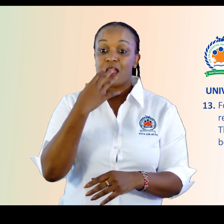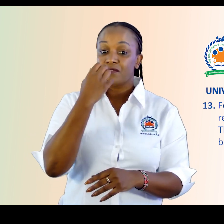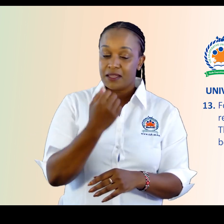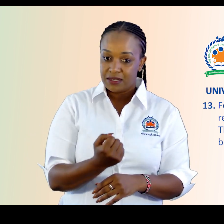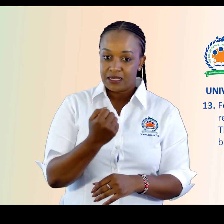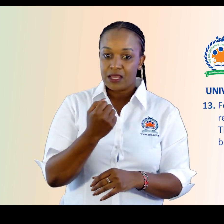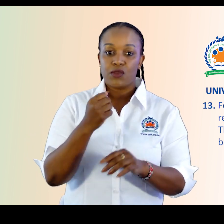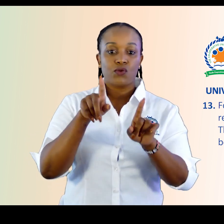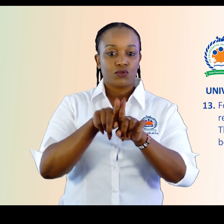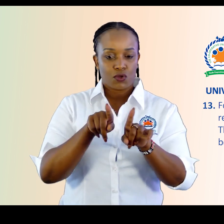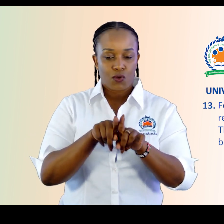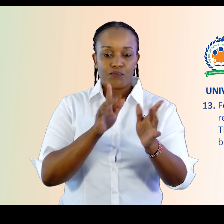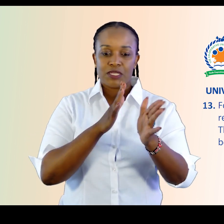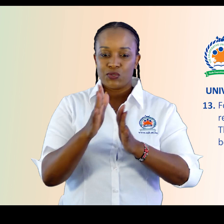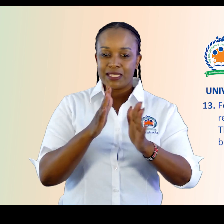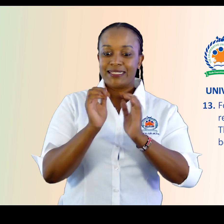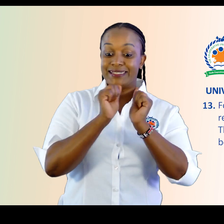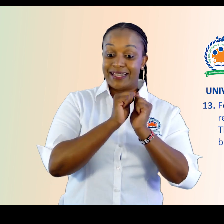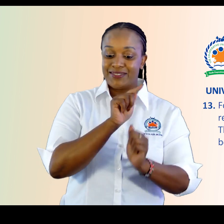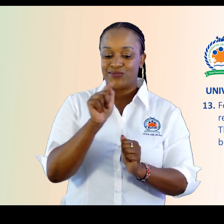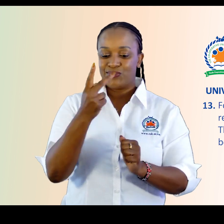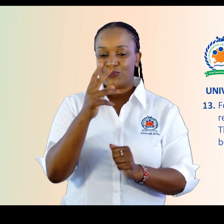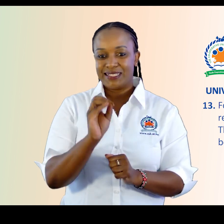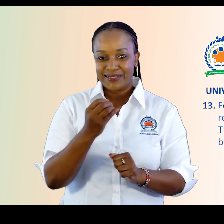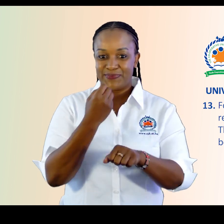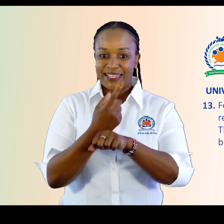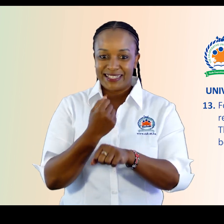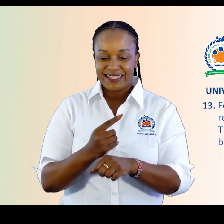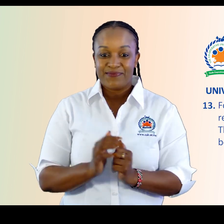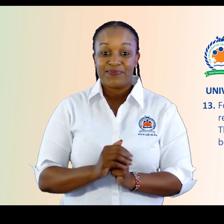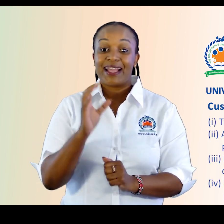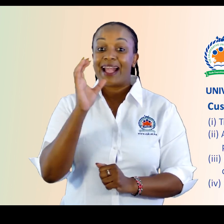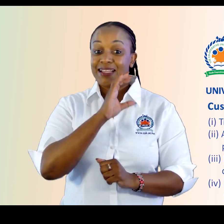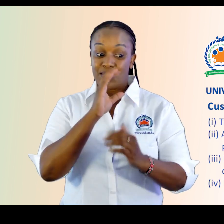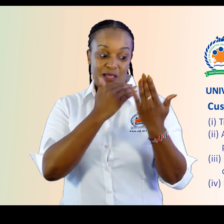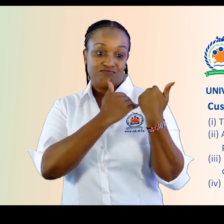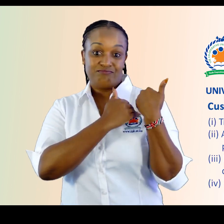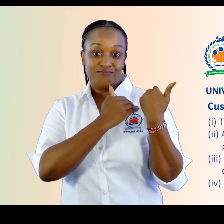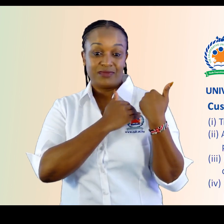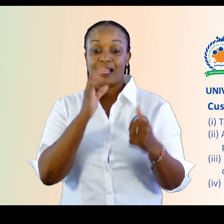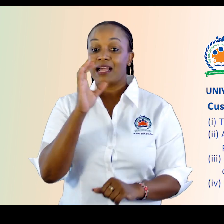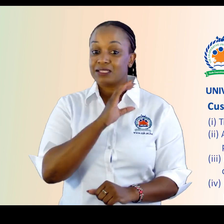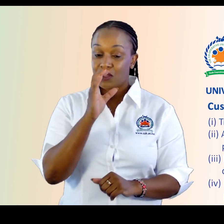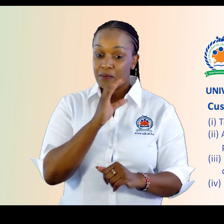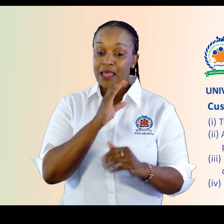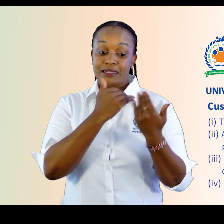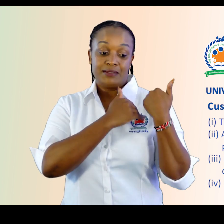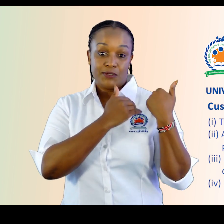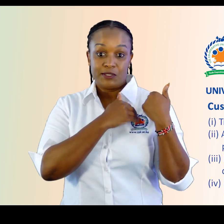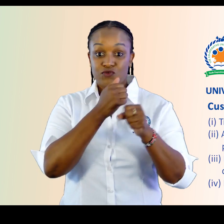shillings 500 and takes between 10 to 20 minutes. Customer obligations. A customer is